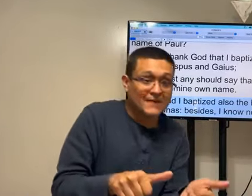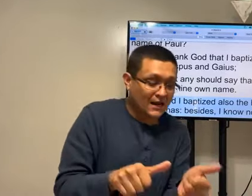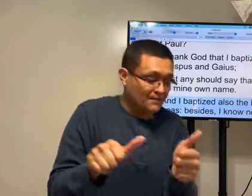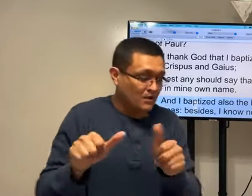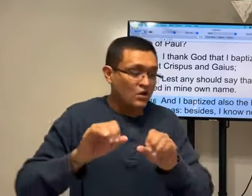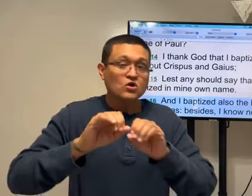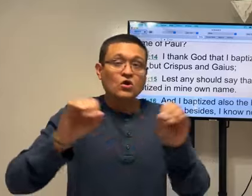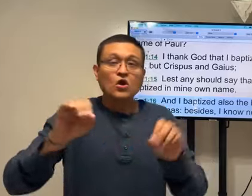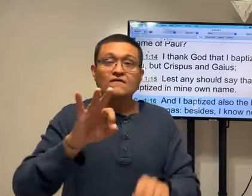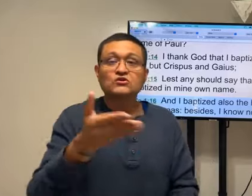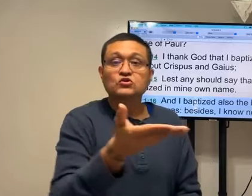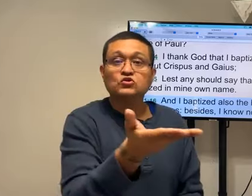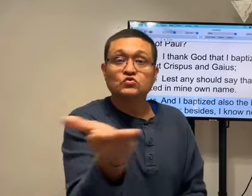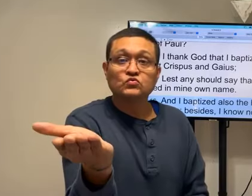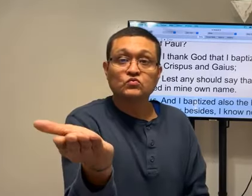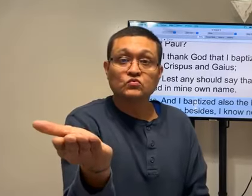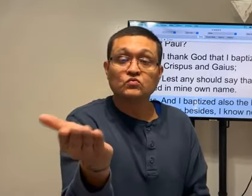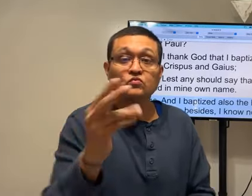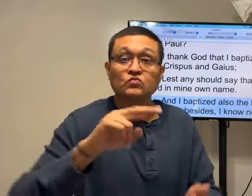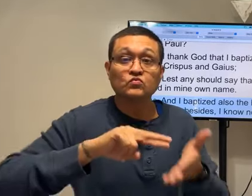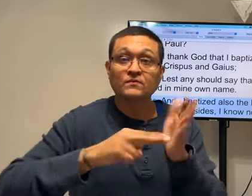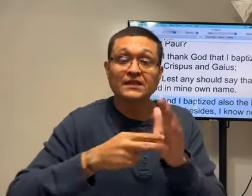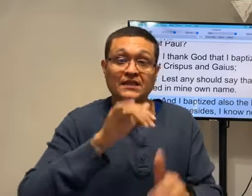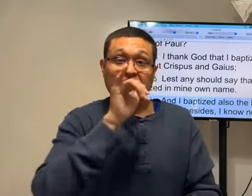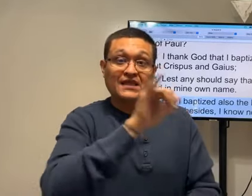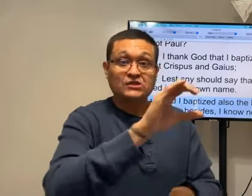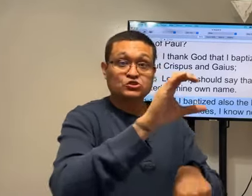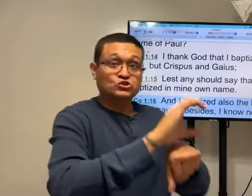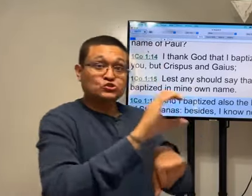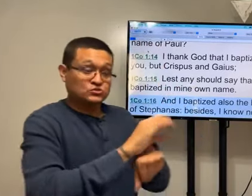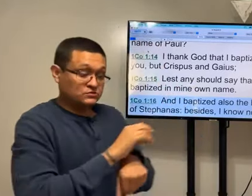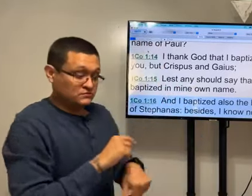that I baptized none of you.